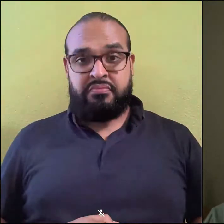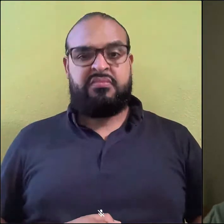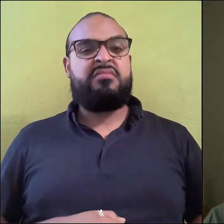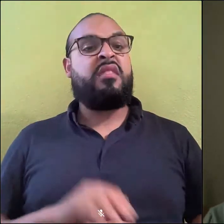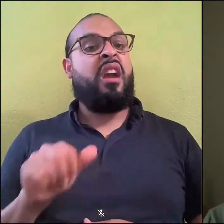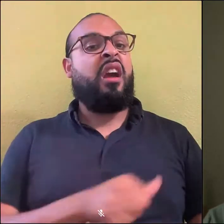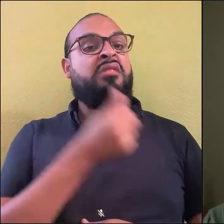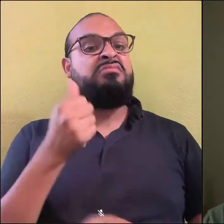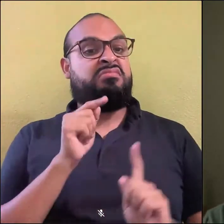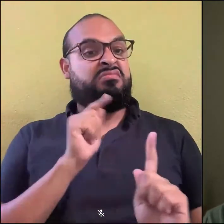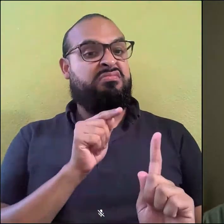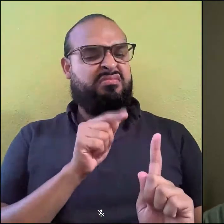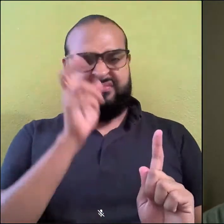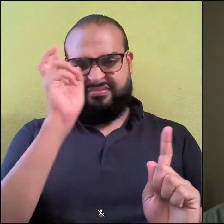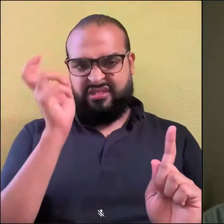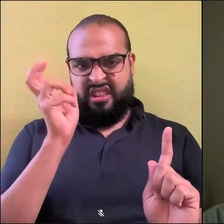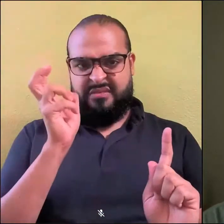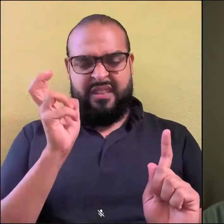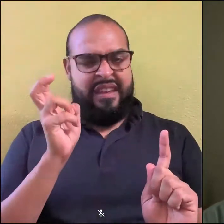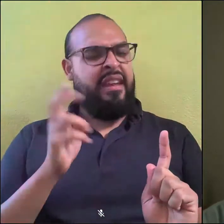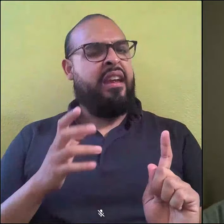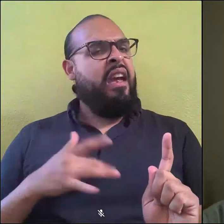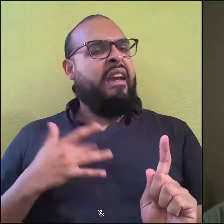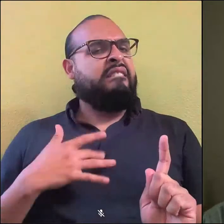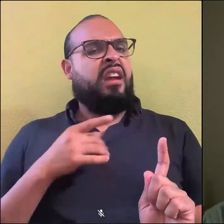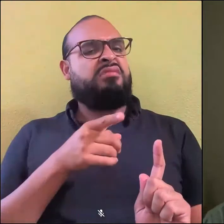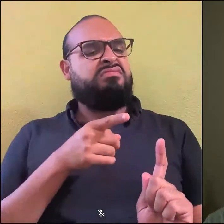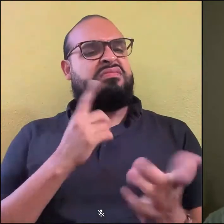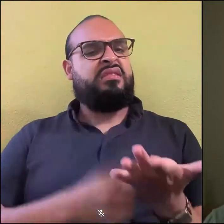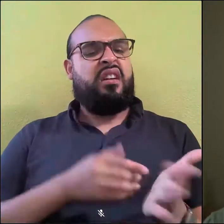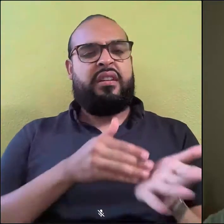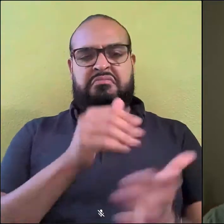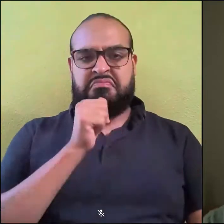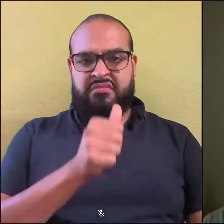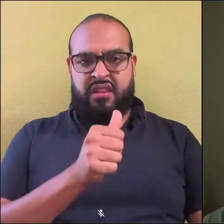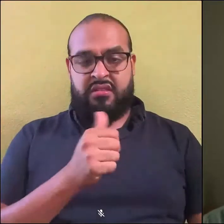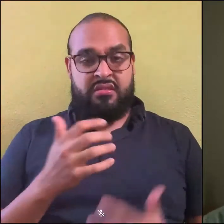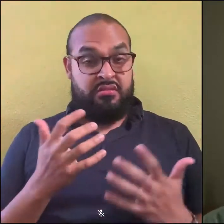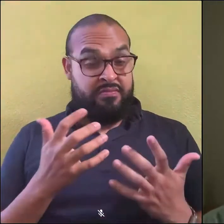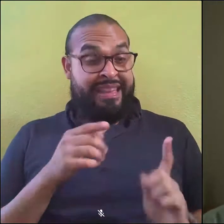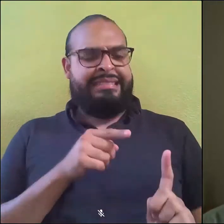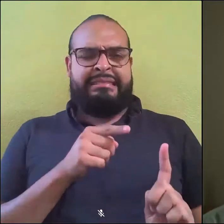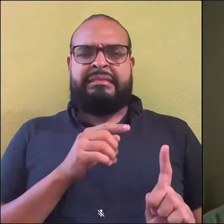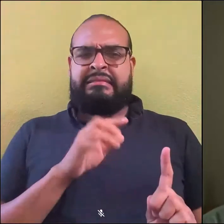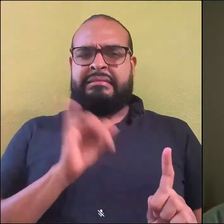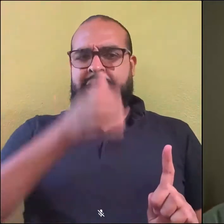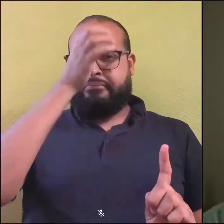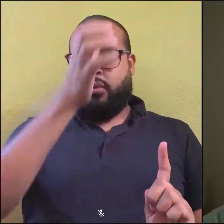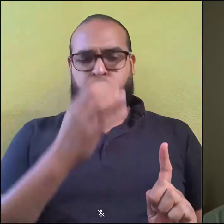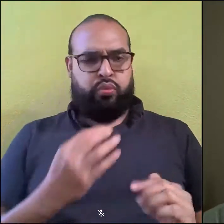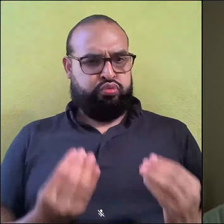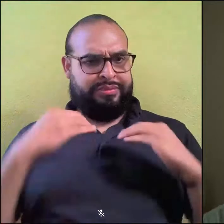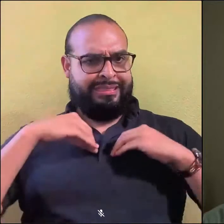me in my own life and in my own career has been an incredible source of energy, of motivation, of inspiration that has